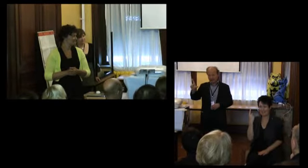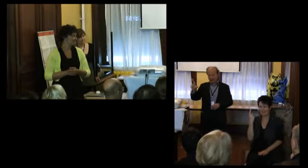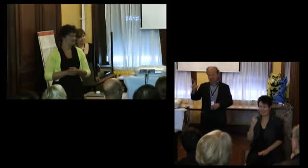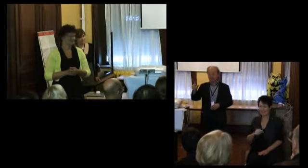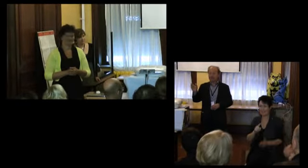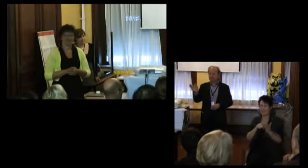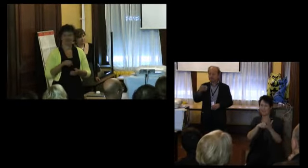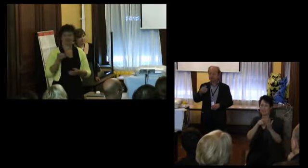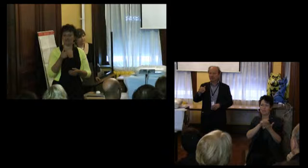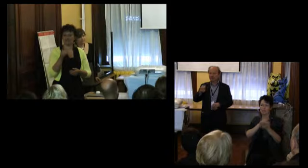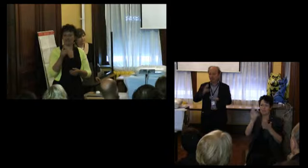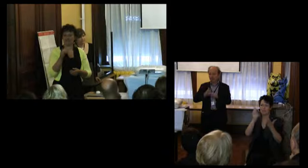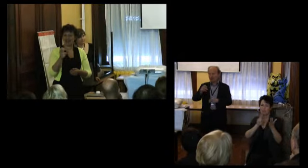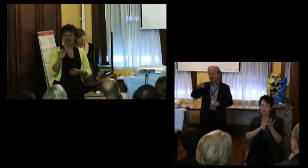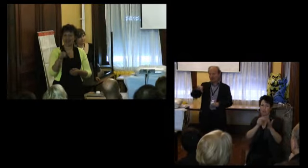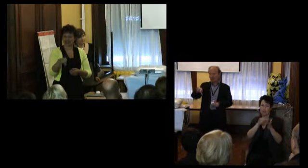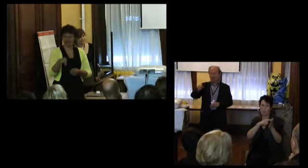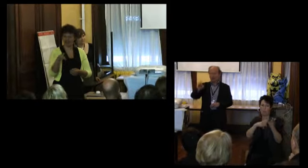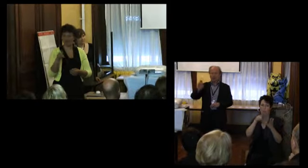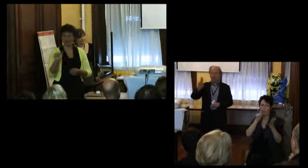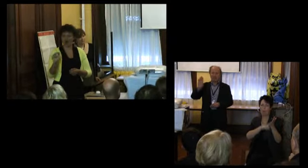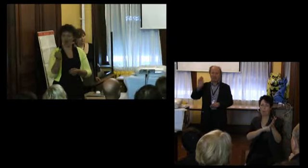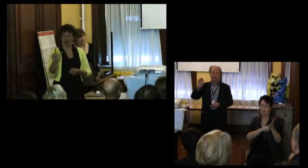is Jean-Paul